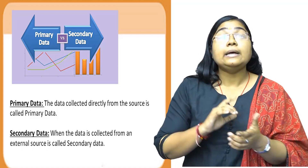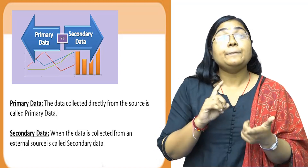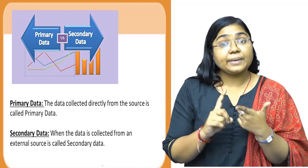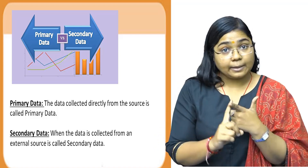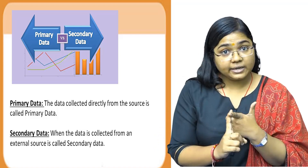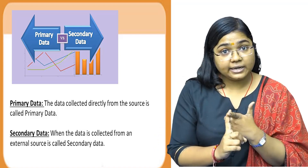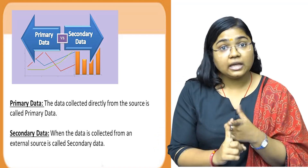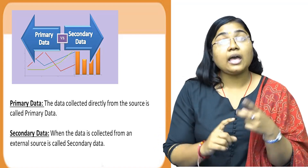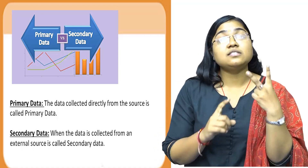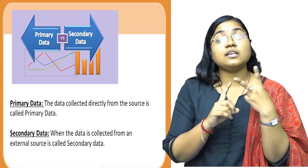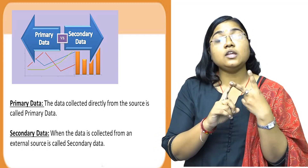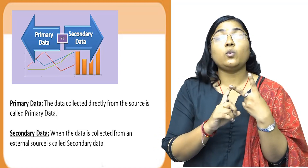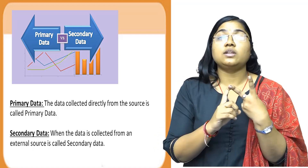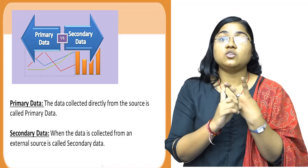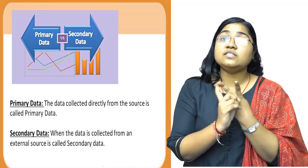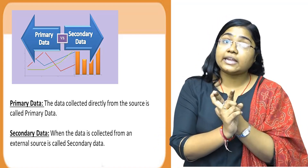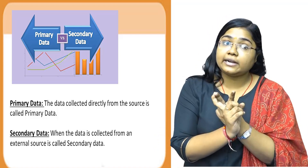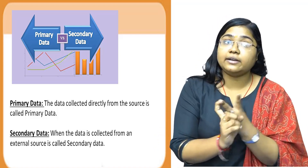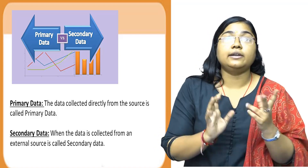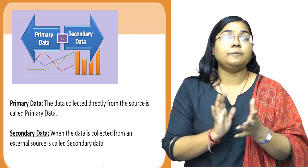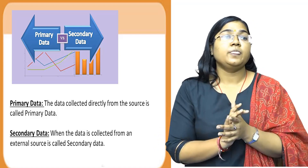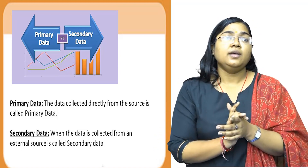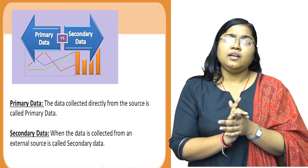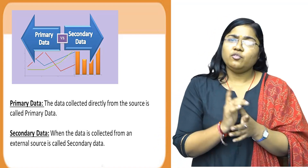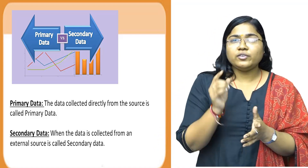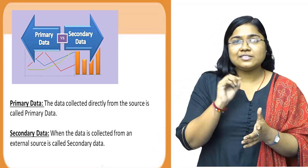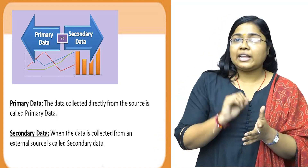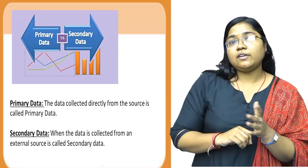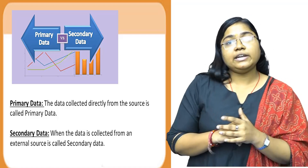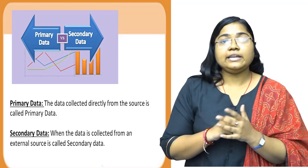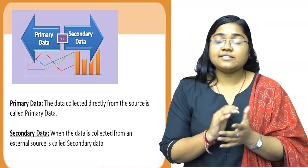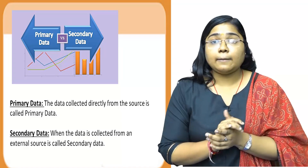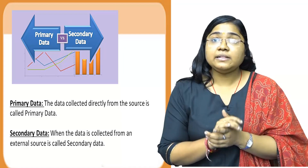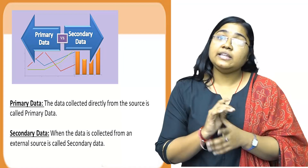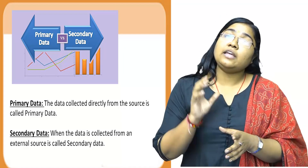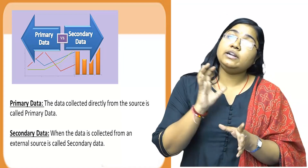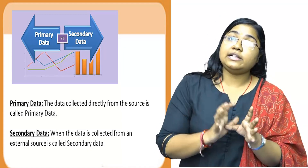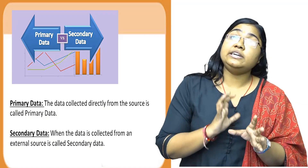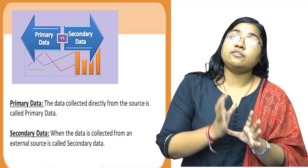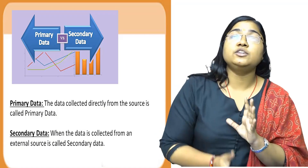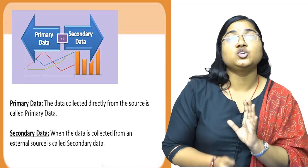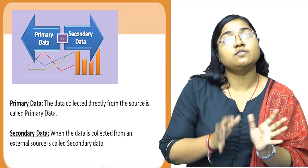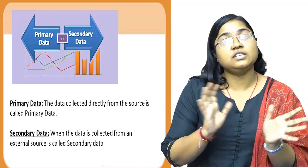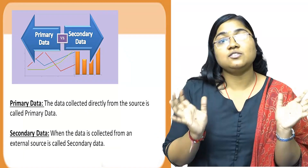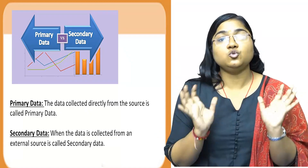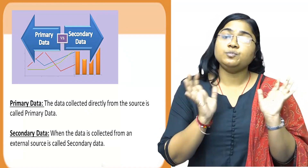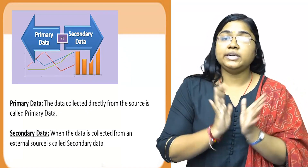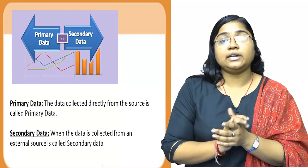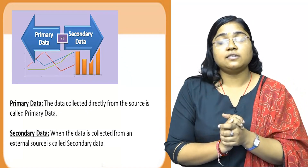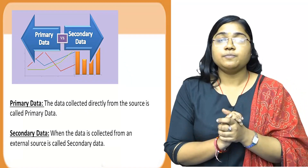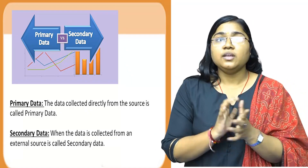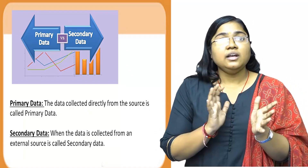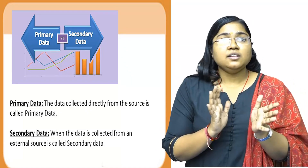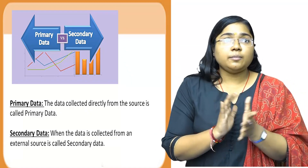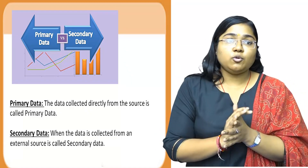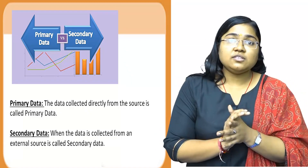one, primary data, and second one is your secondary data. First, I will take an example, then I will tell the definition of these two